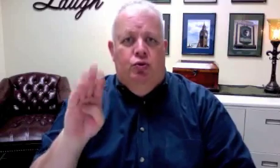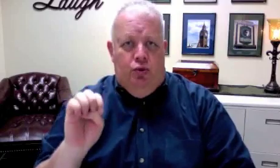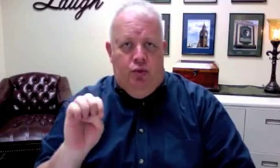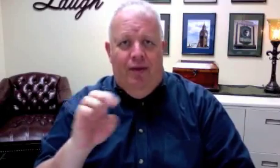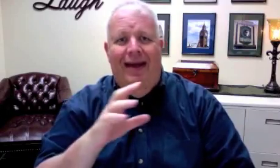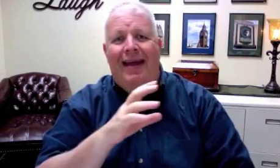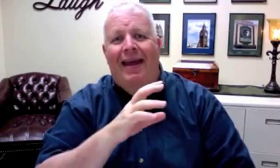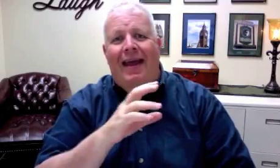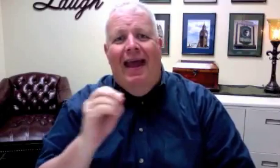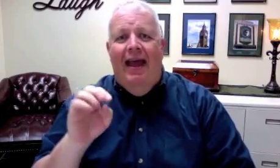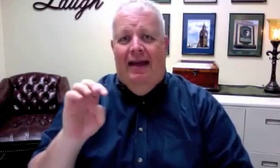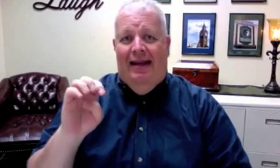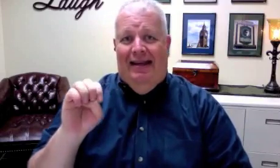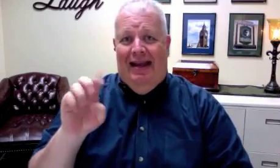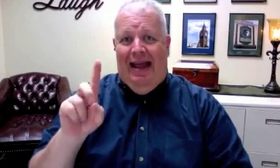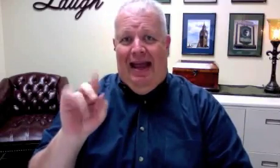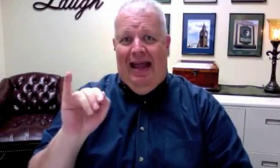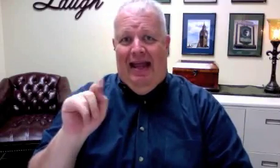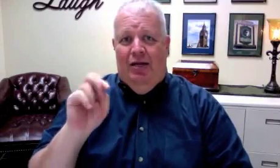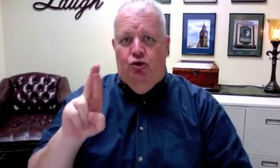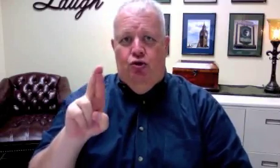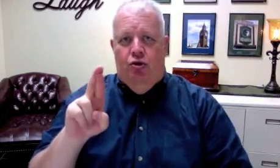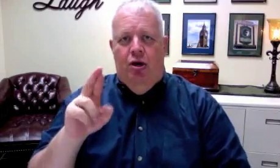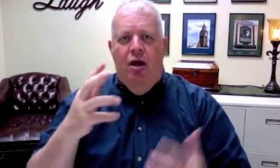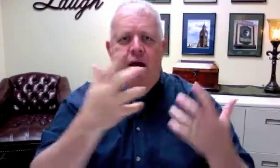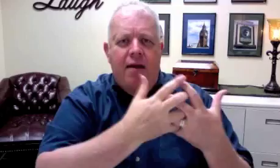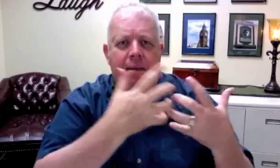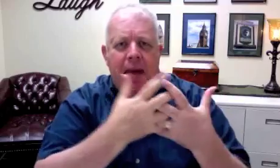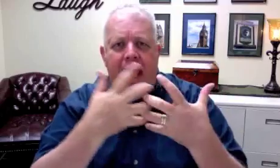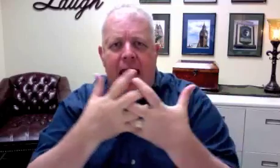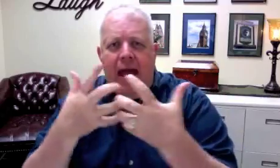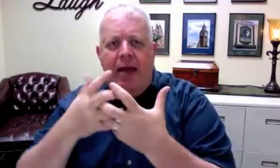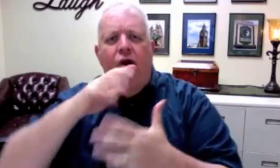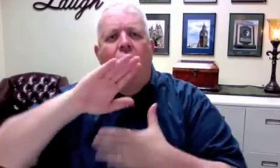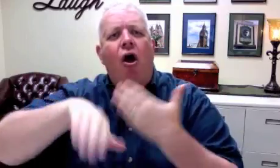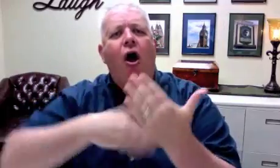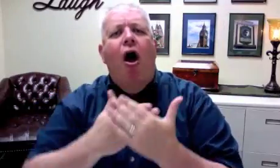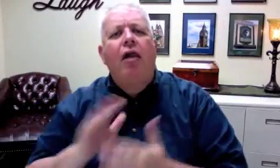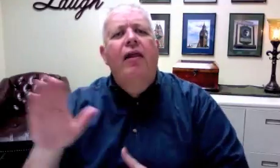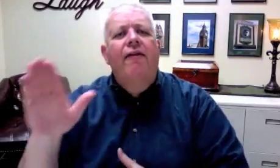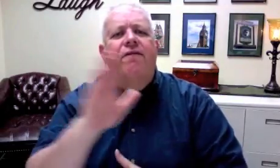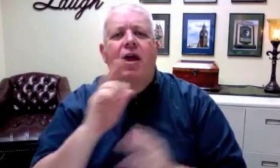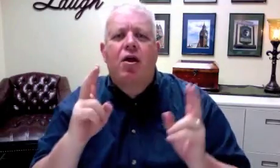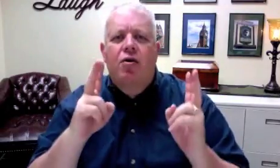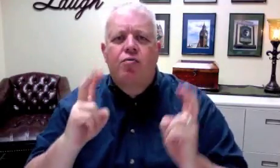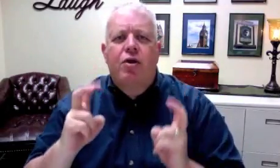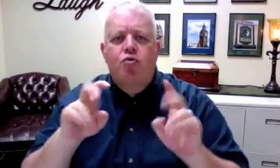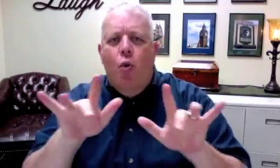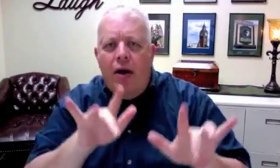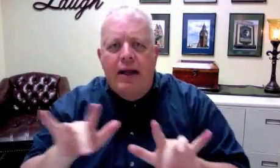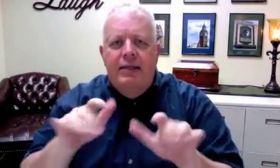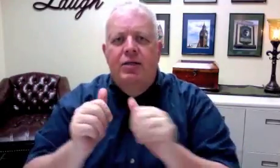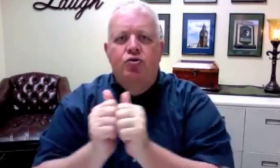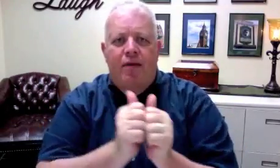combined all of their recordings together to create a virtual choir of